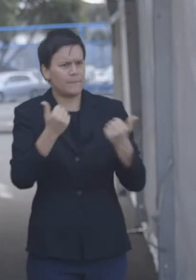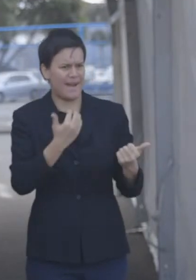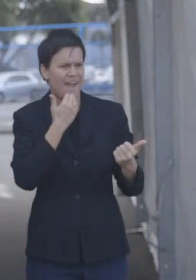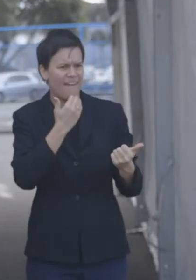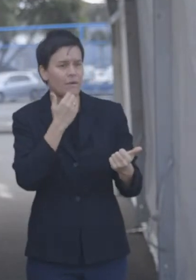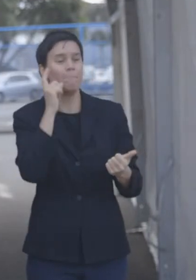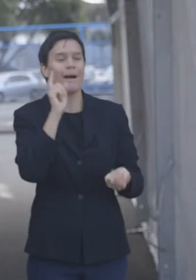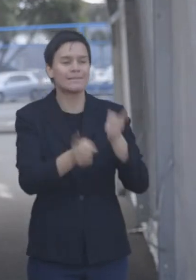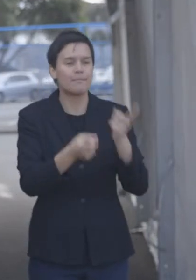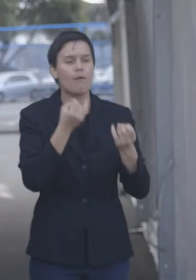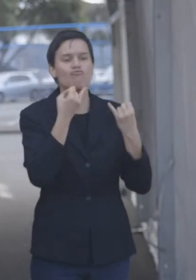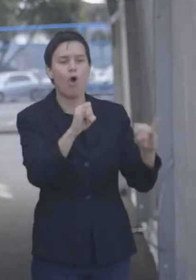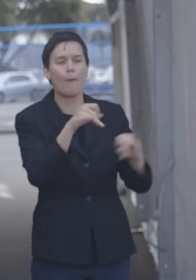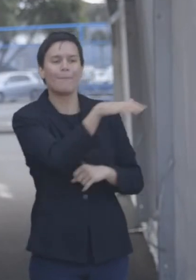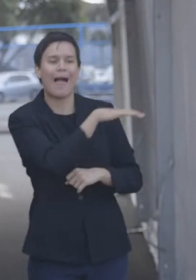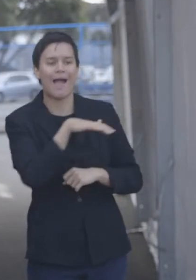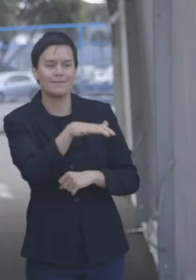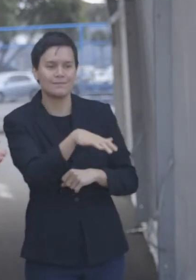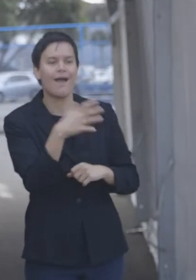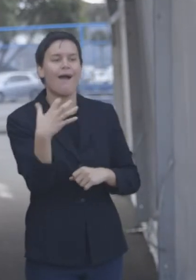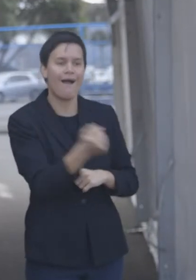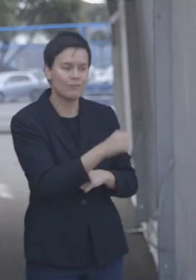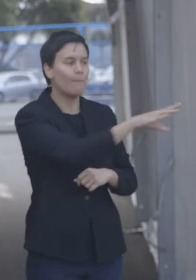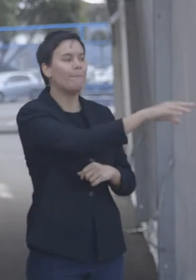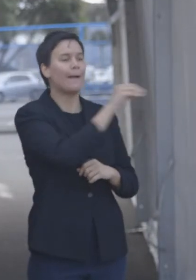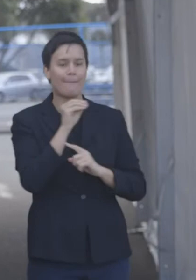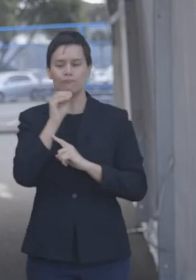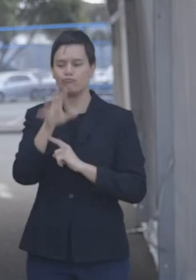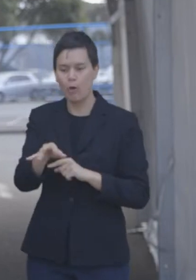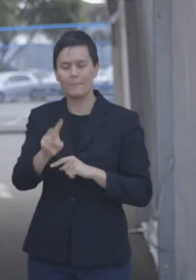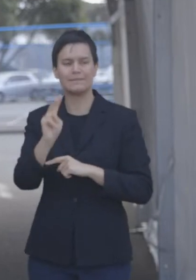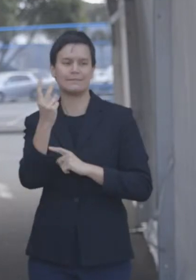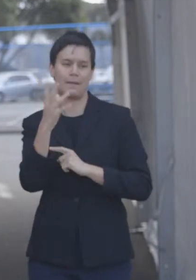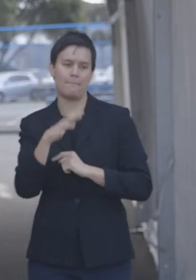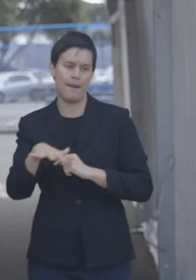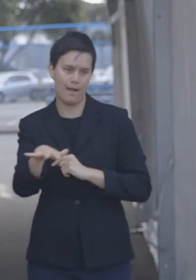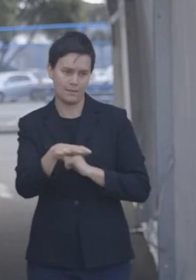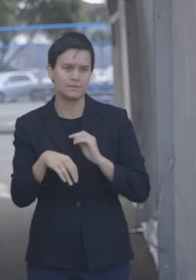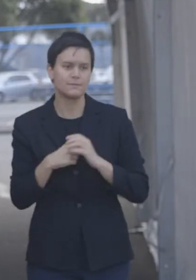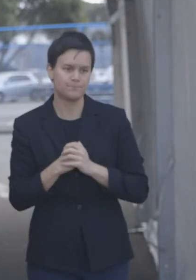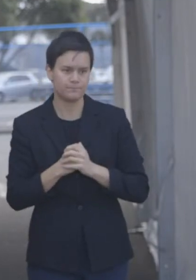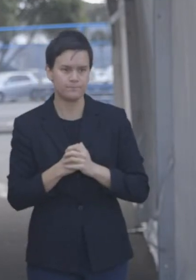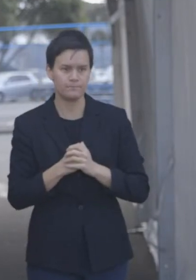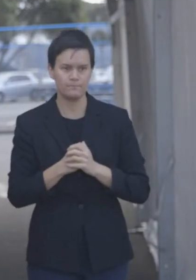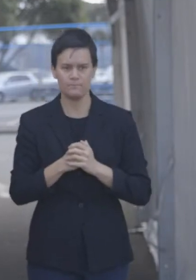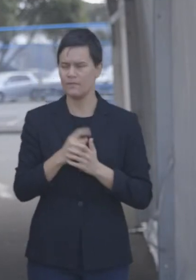places. And many DHBs were able to work to redistribute that within their rohe.